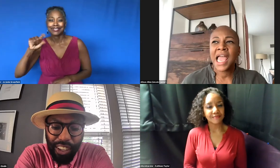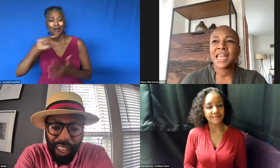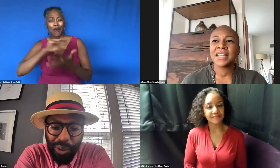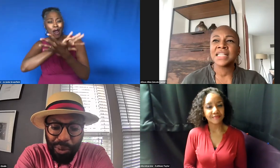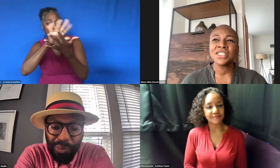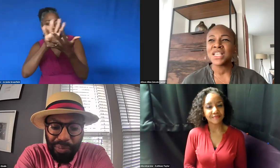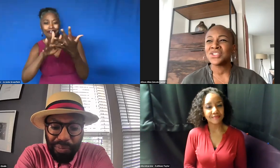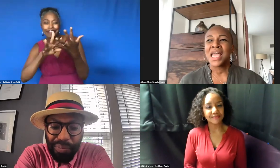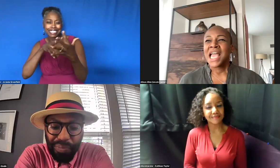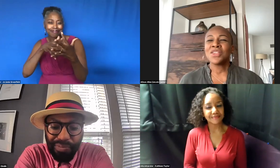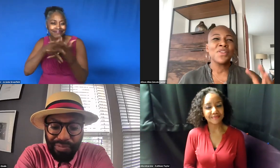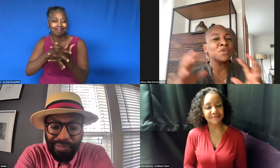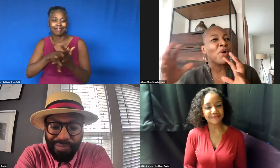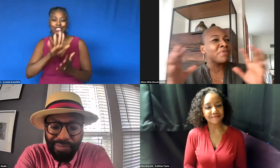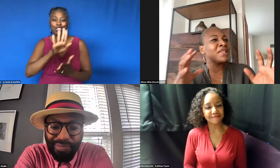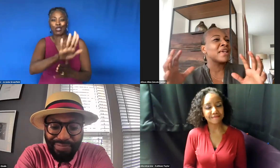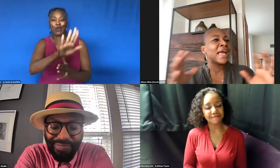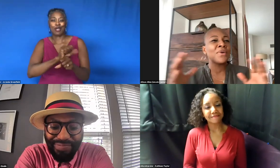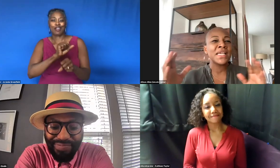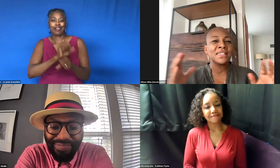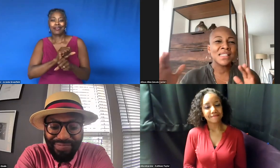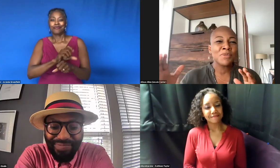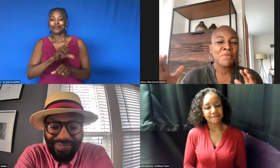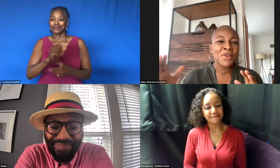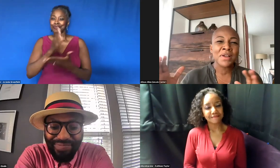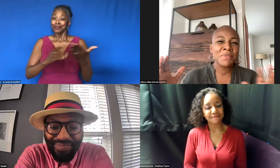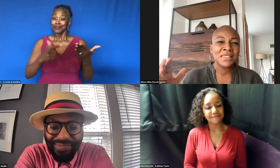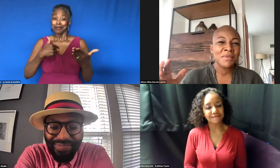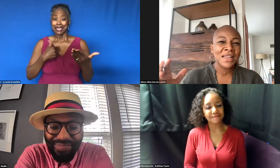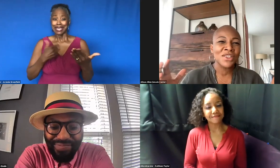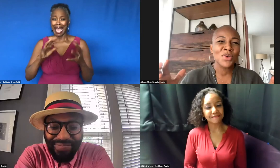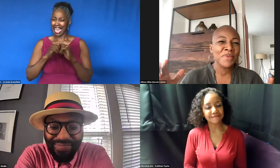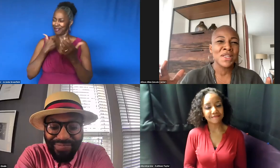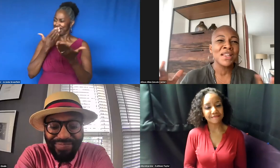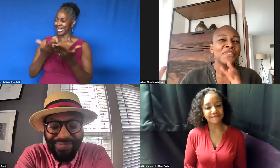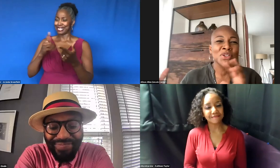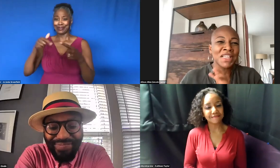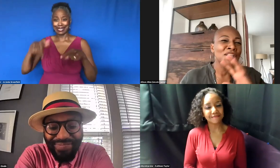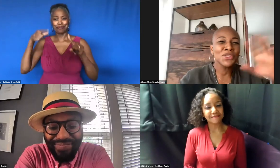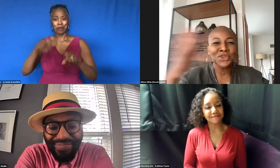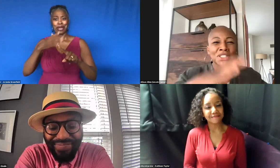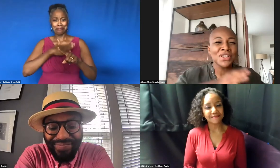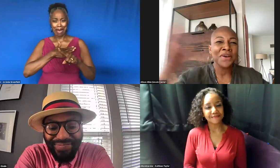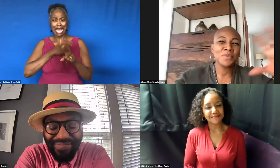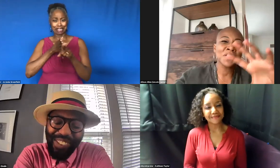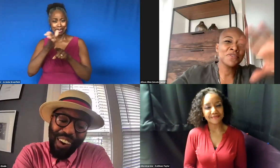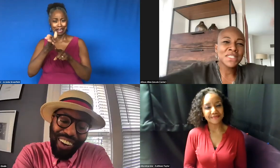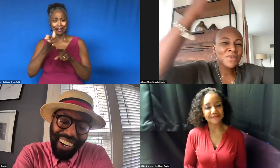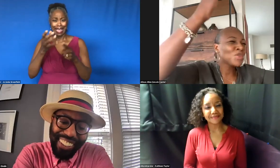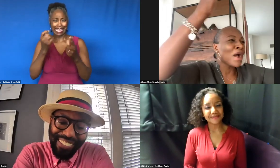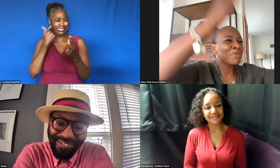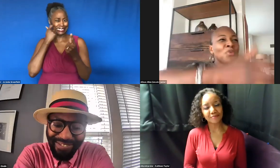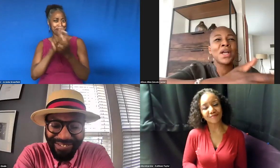doing. And I just, you know, there's a part of me that's like, how do I get to this point in my career and meet somebody like you? I would love to have like known you years ago and